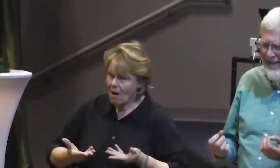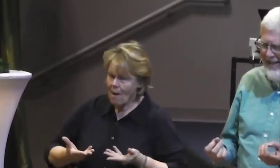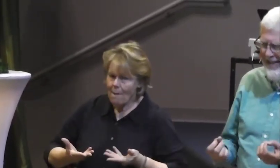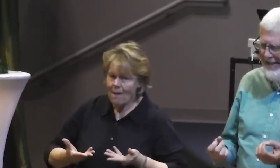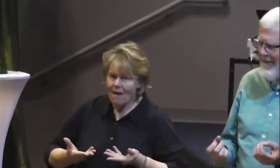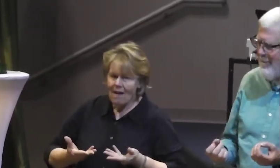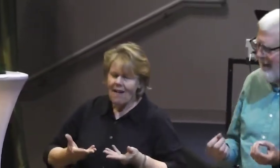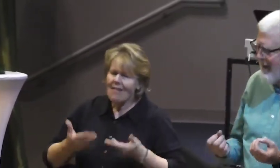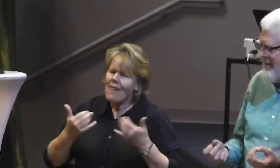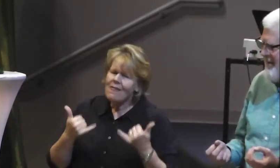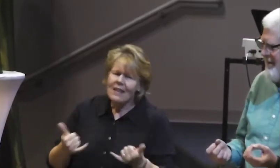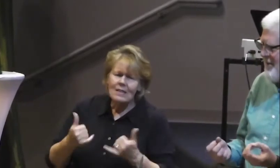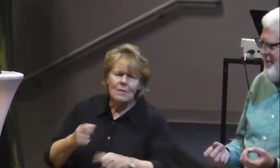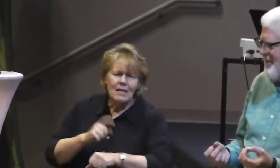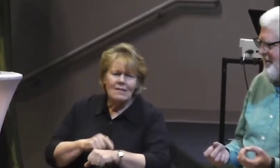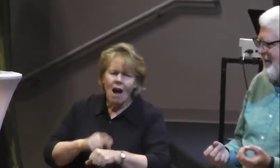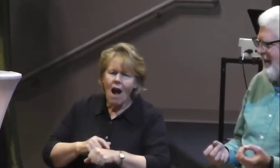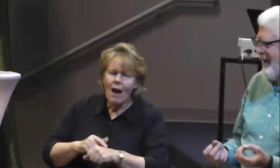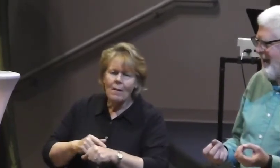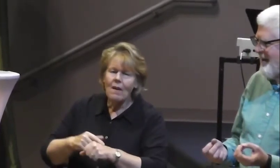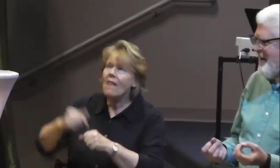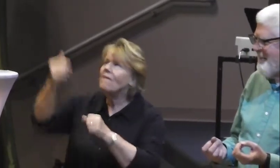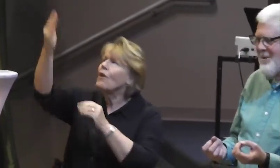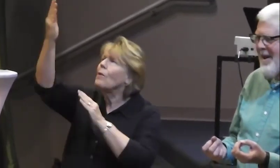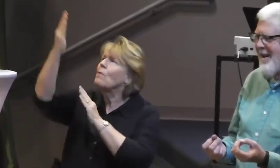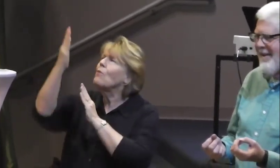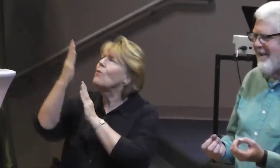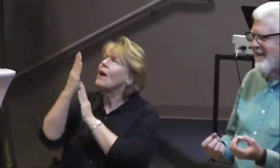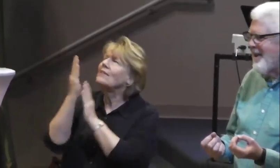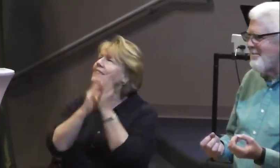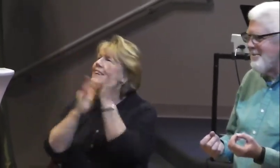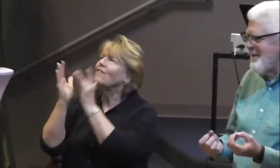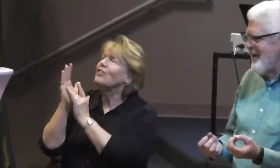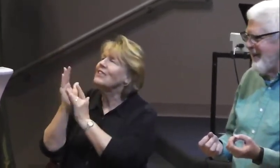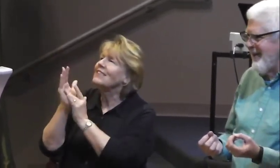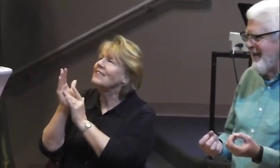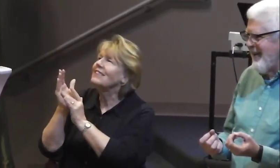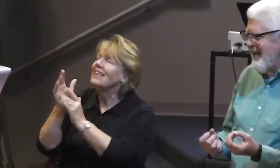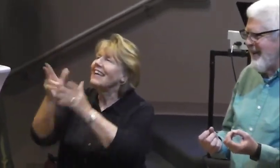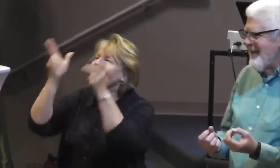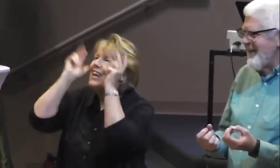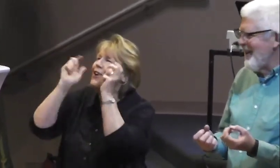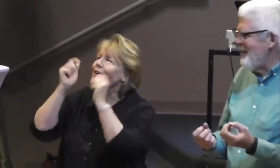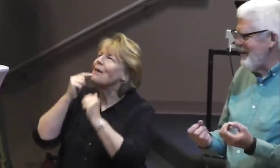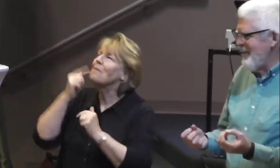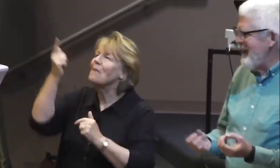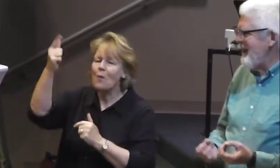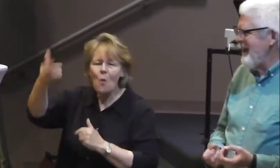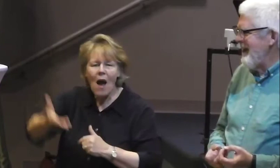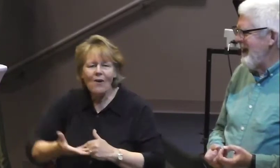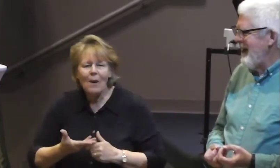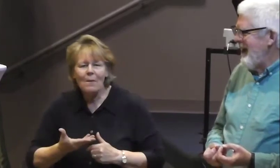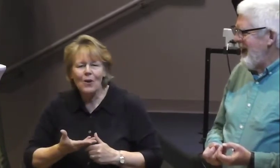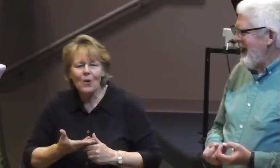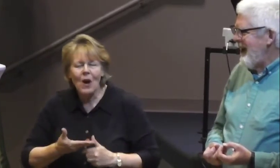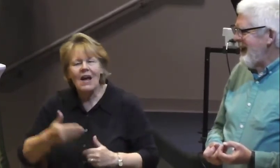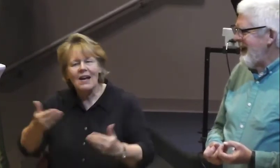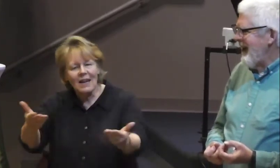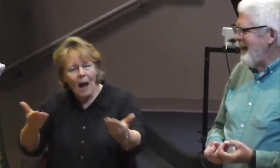presence of Jesus. To hear him say, come to me, go with me. And I